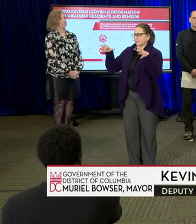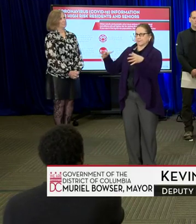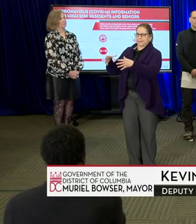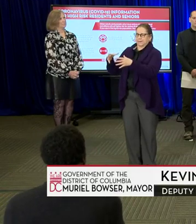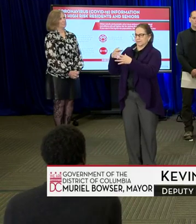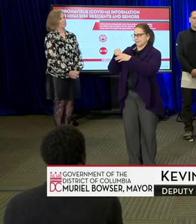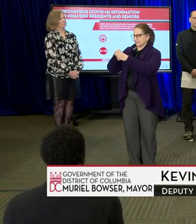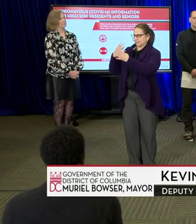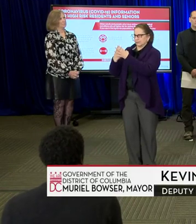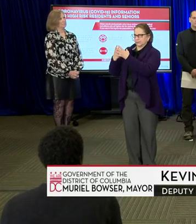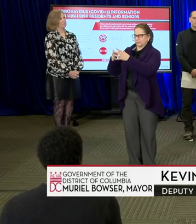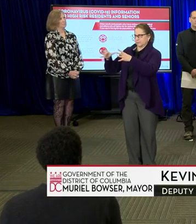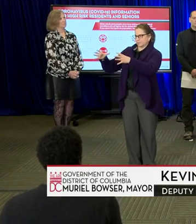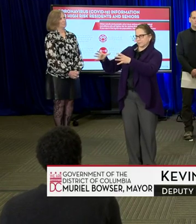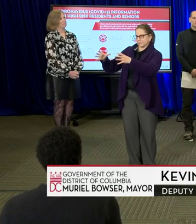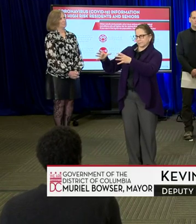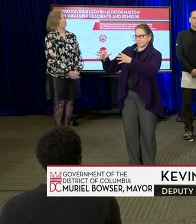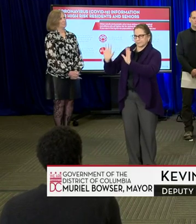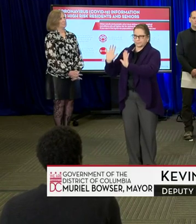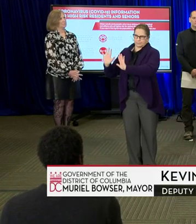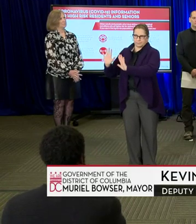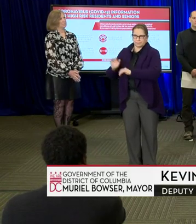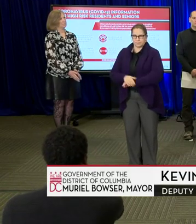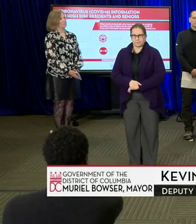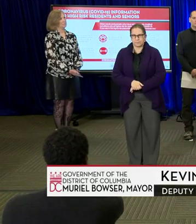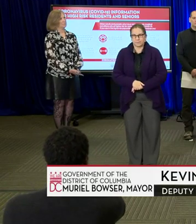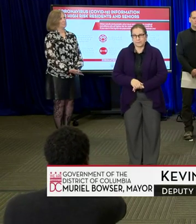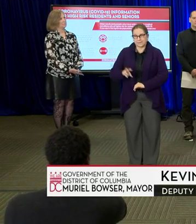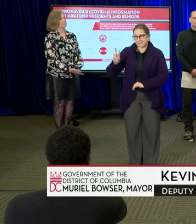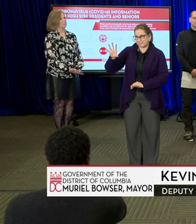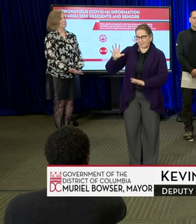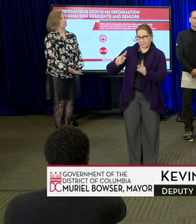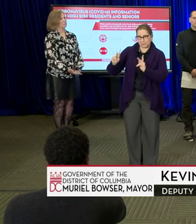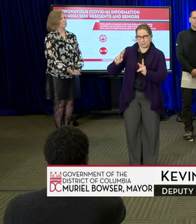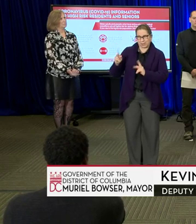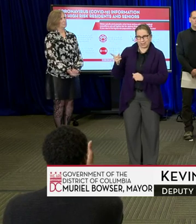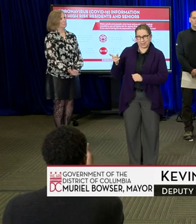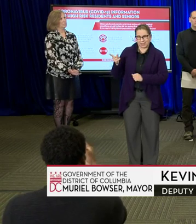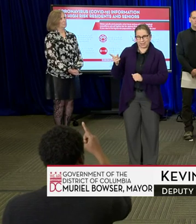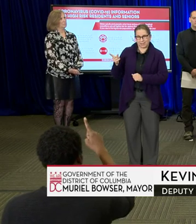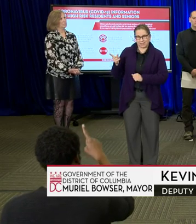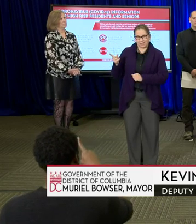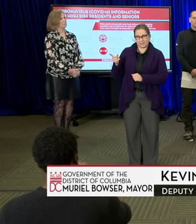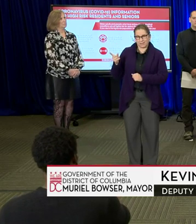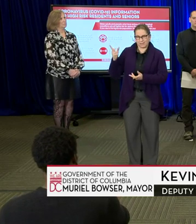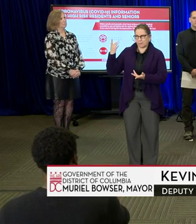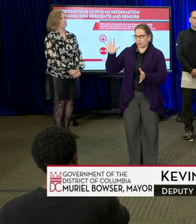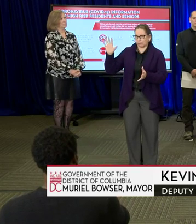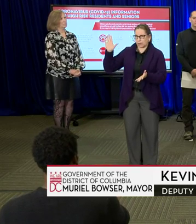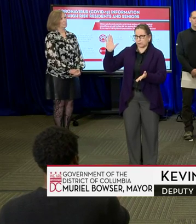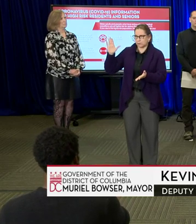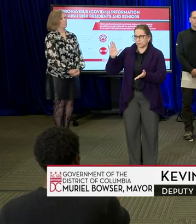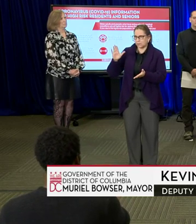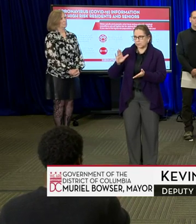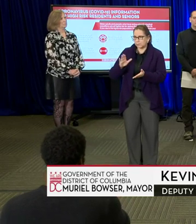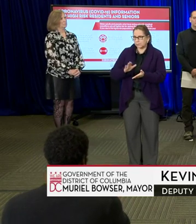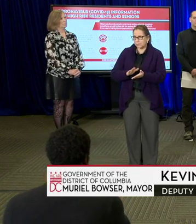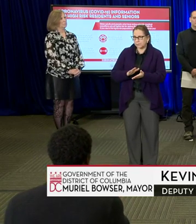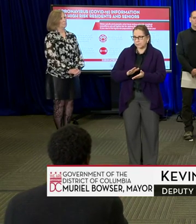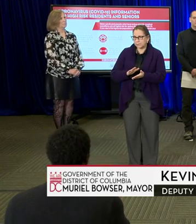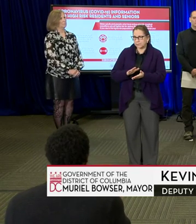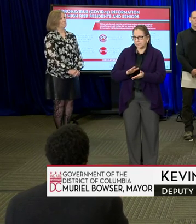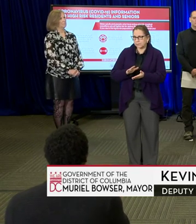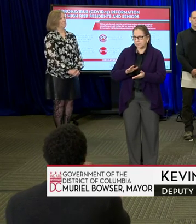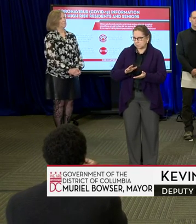was the 65 went down to, I believe, just a handful of individuals who in fact had any kind of interaction with